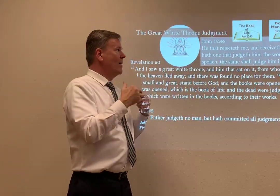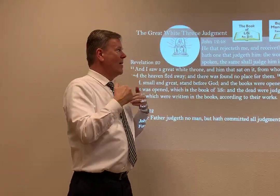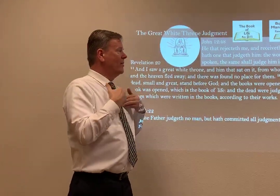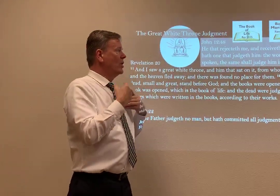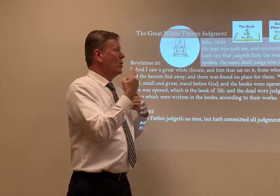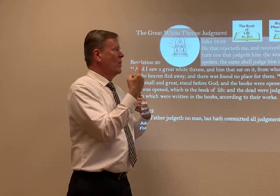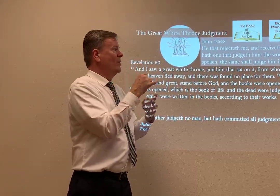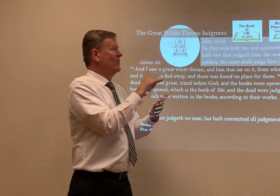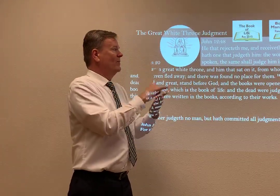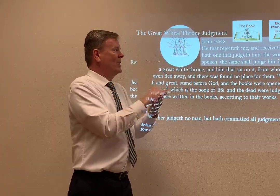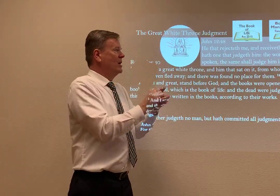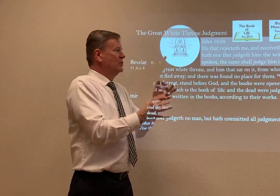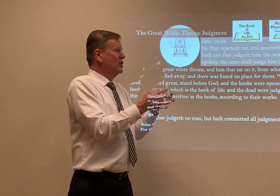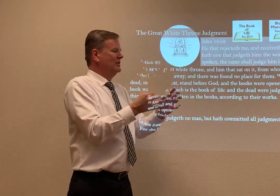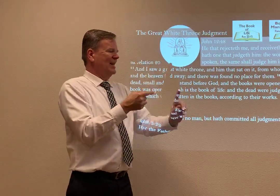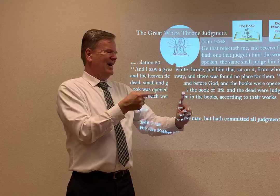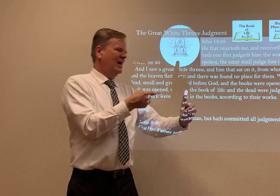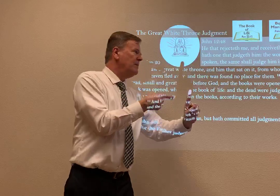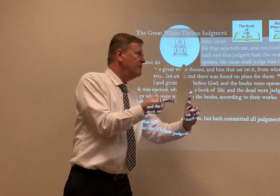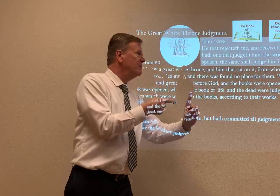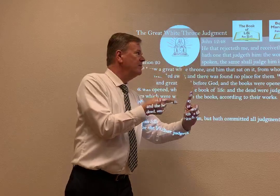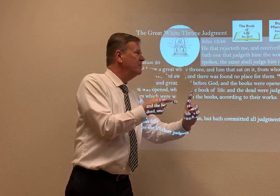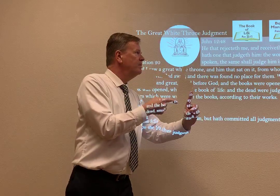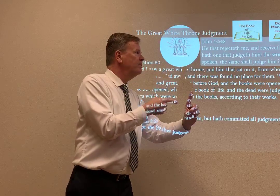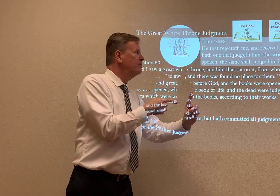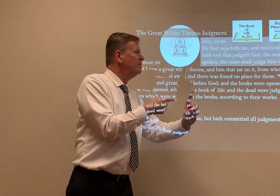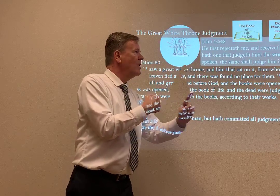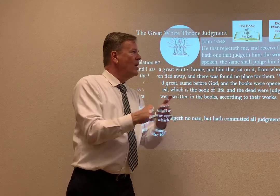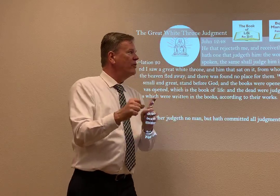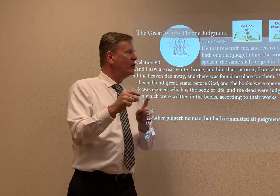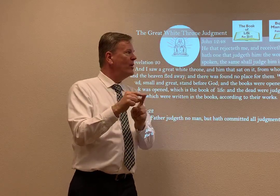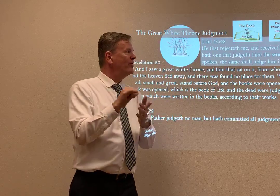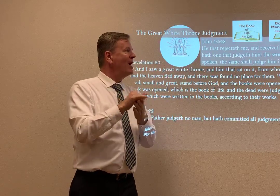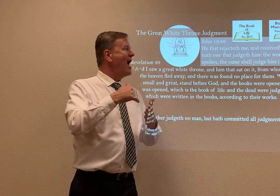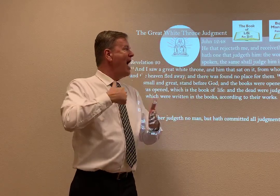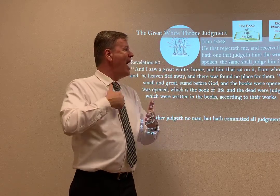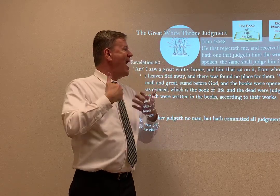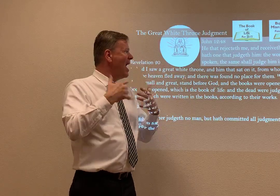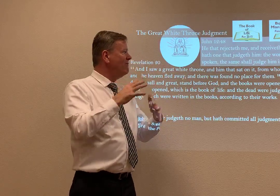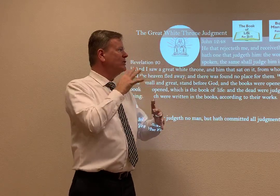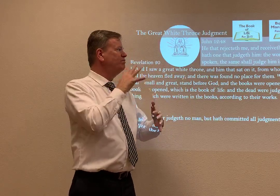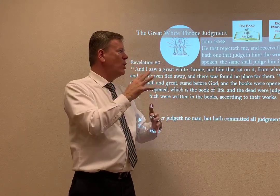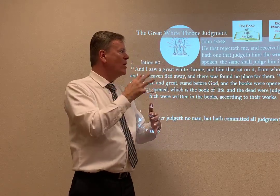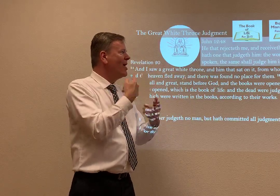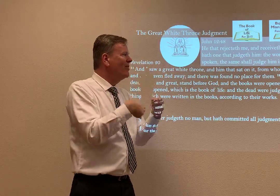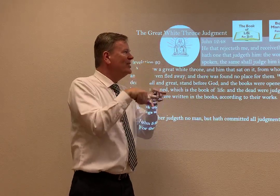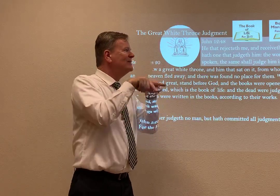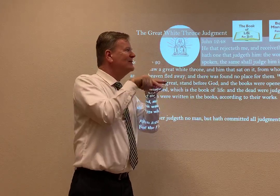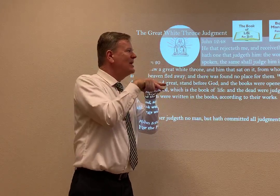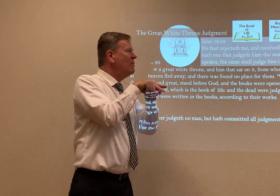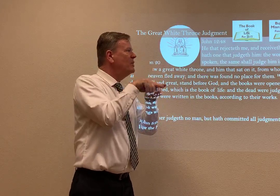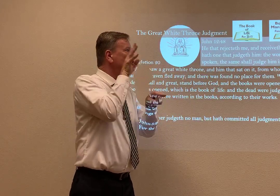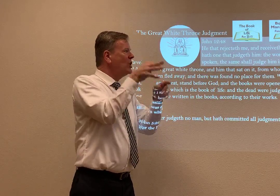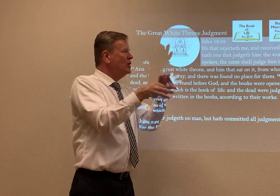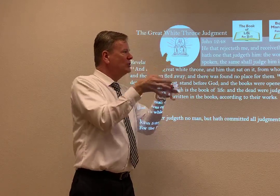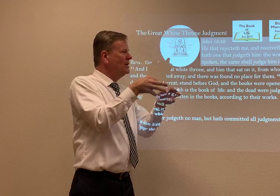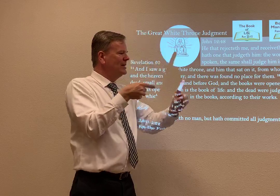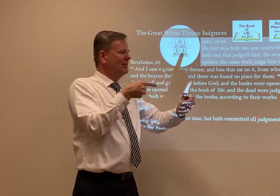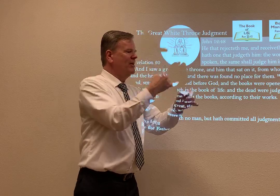he that rejecteth me and receiveth not my words hath one that judgeth him. The word that I have spoken,